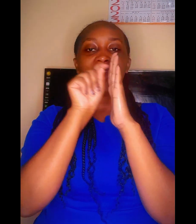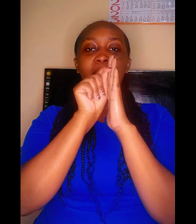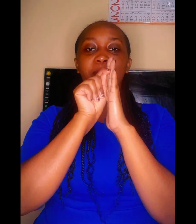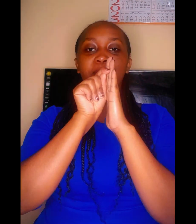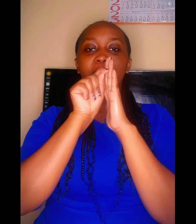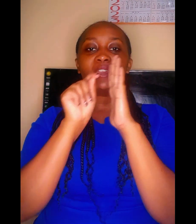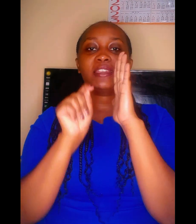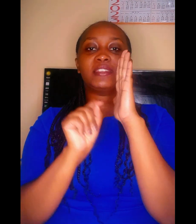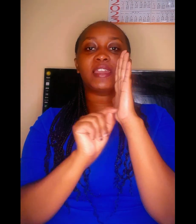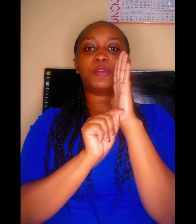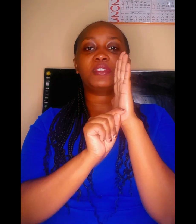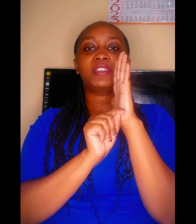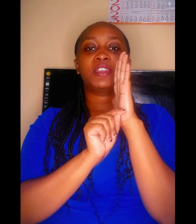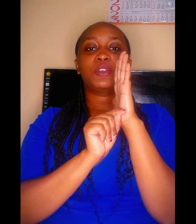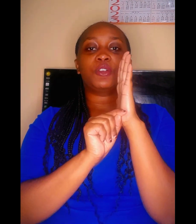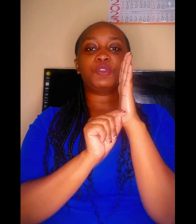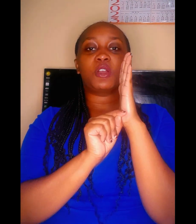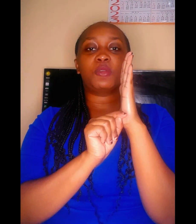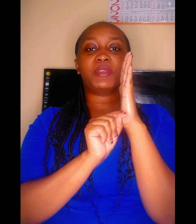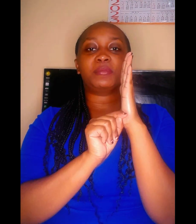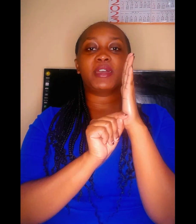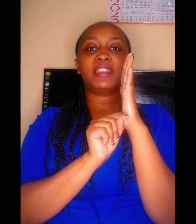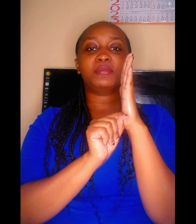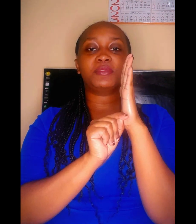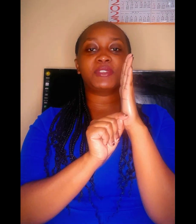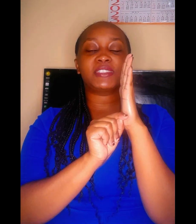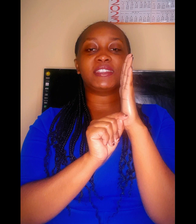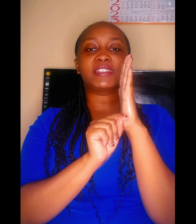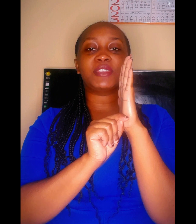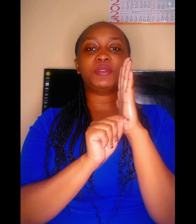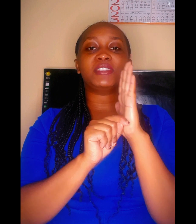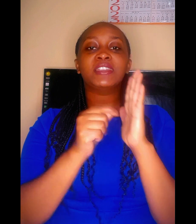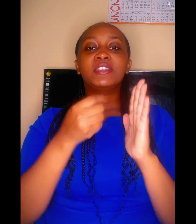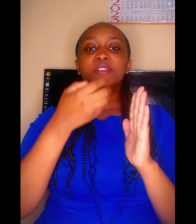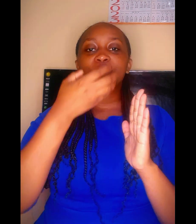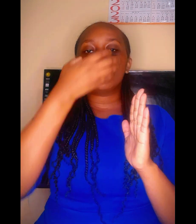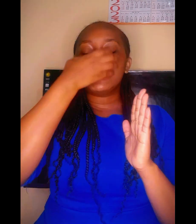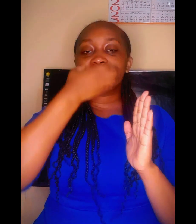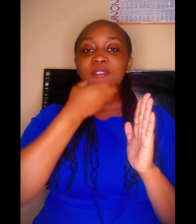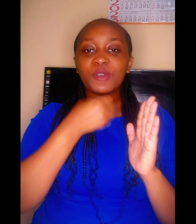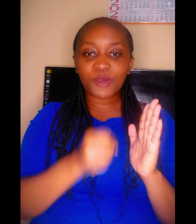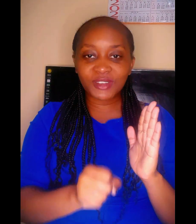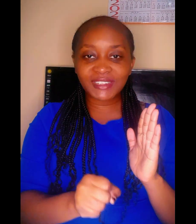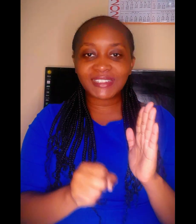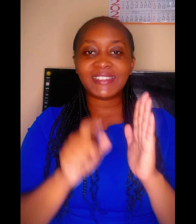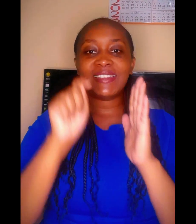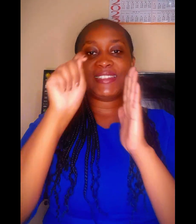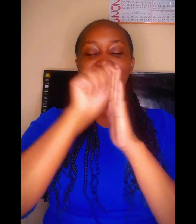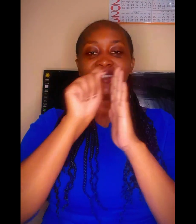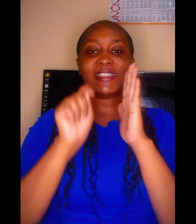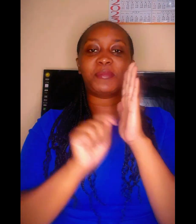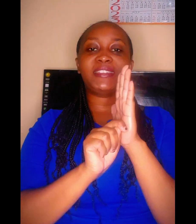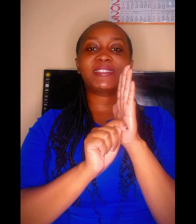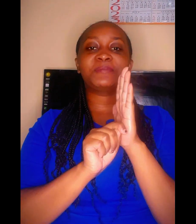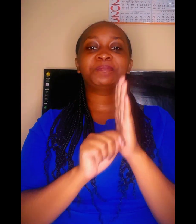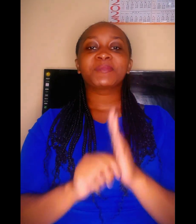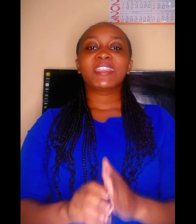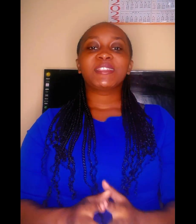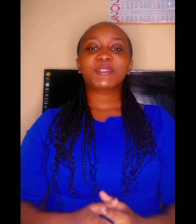up, down on your open palm, facing sideways. So it's Old Testament.